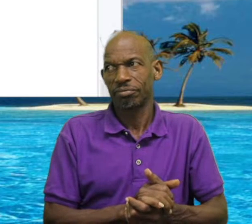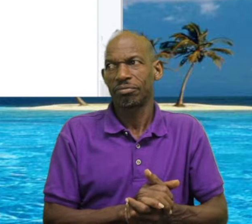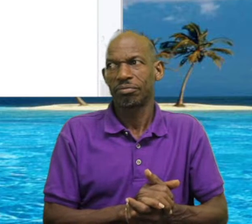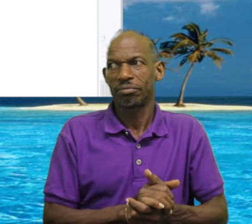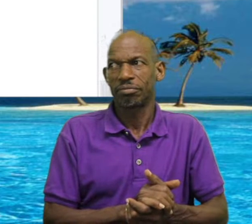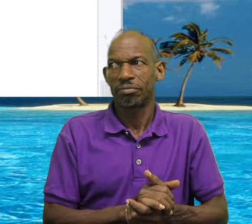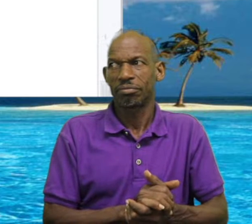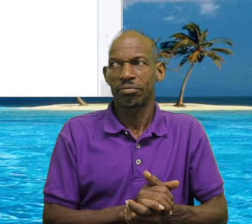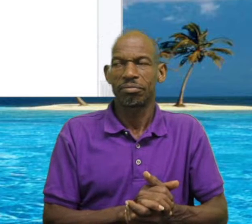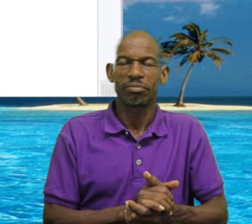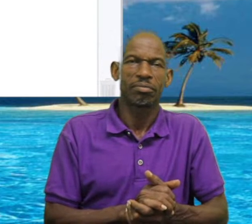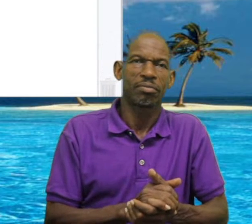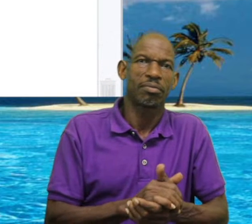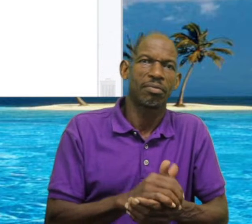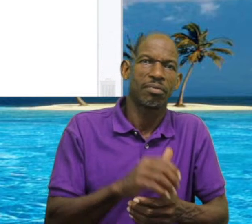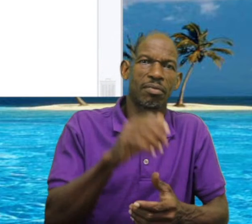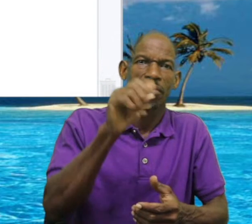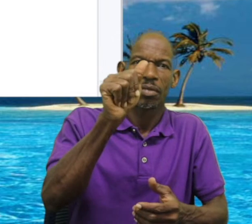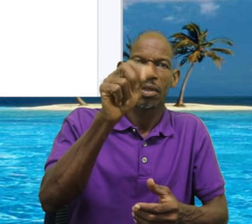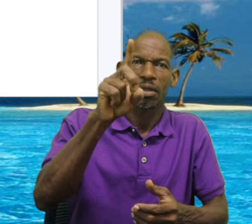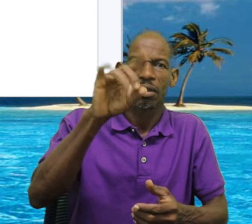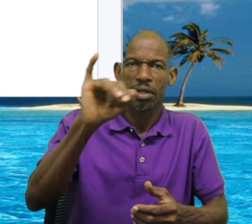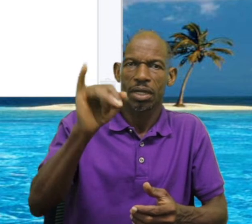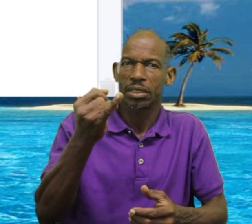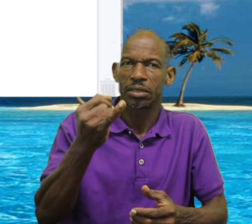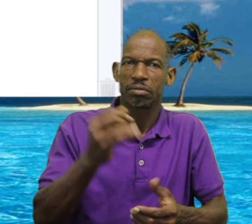and we have adjectives.